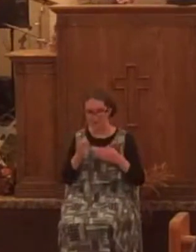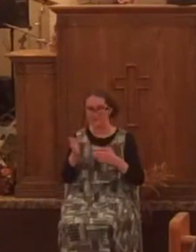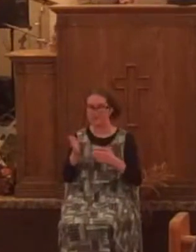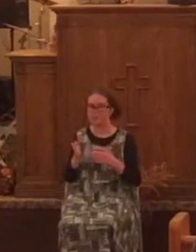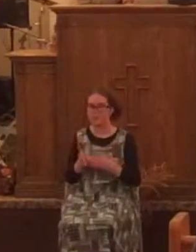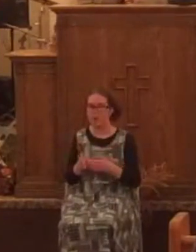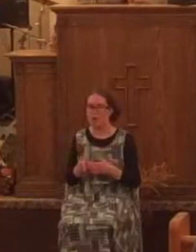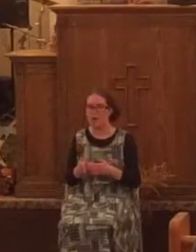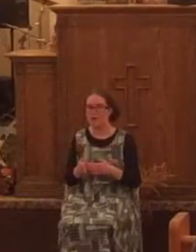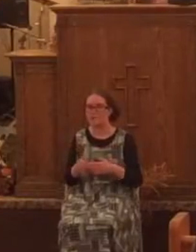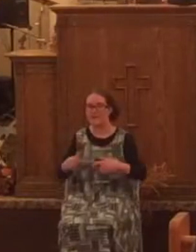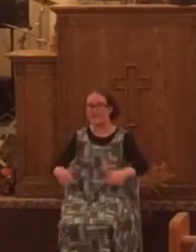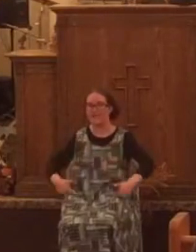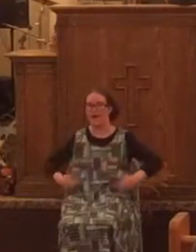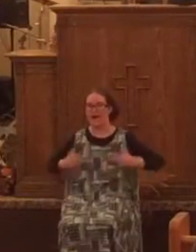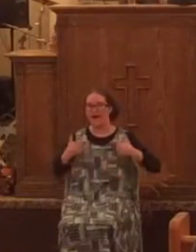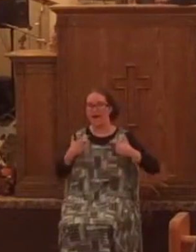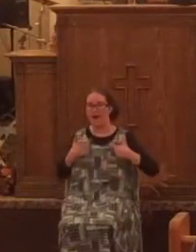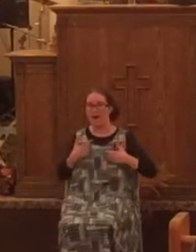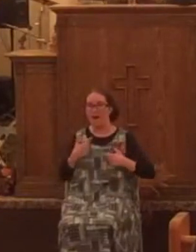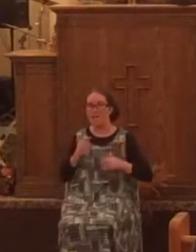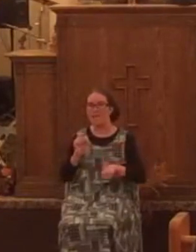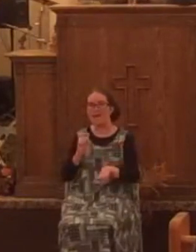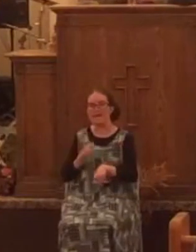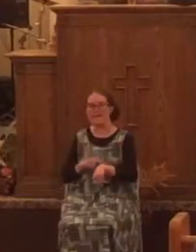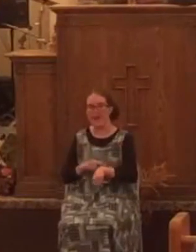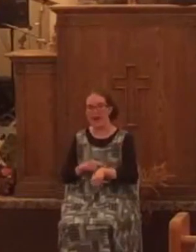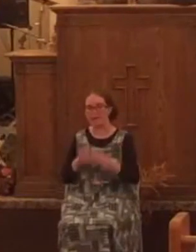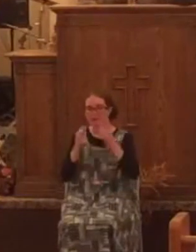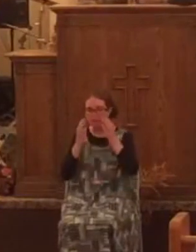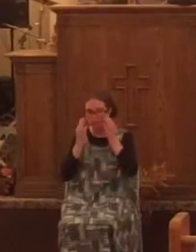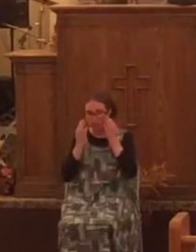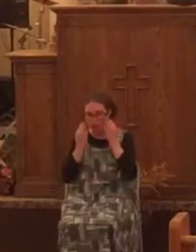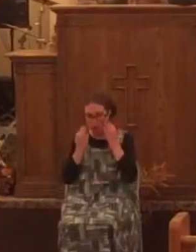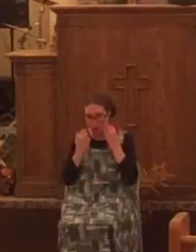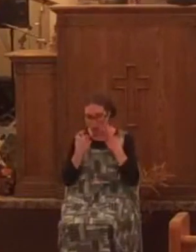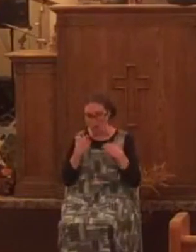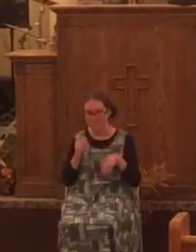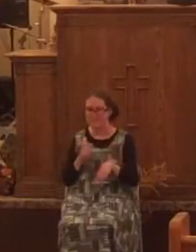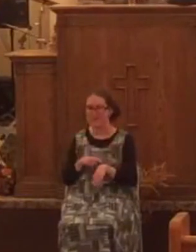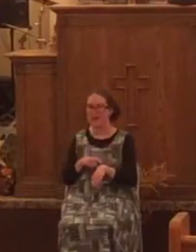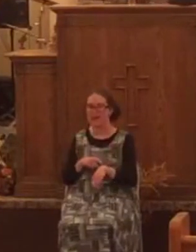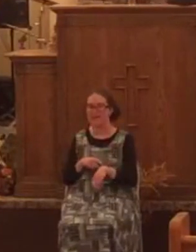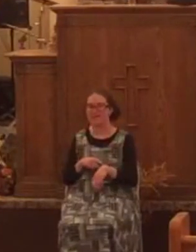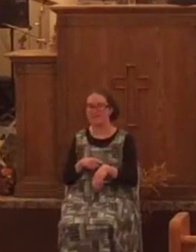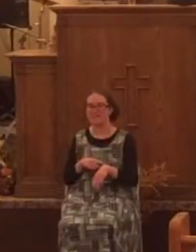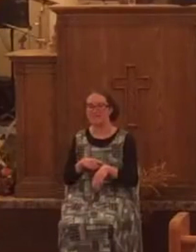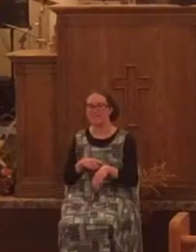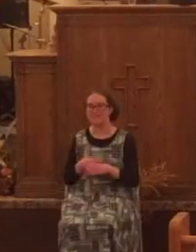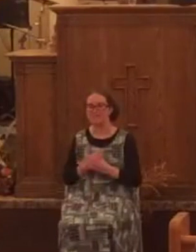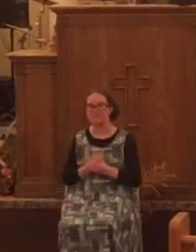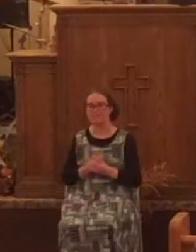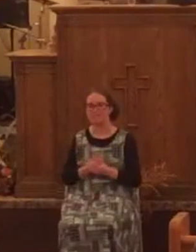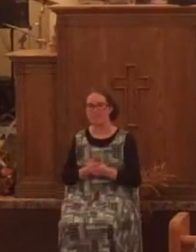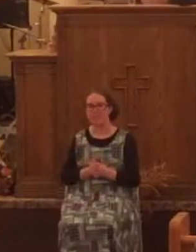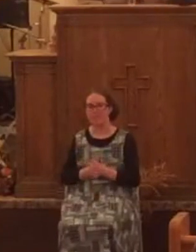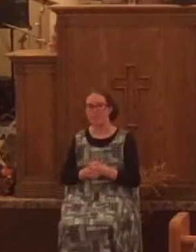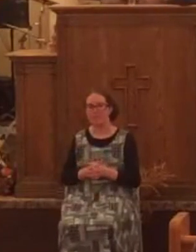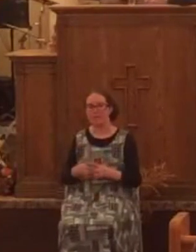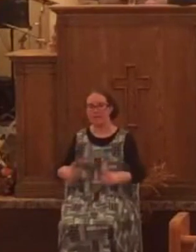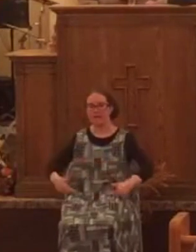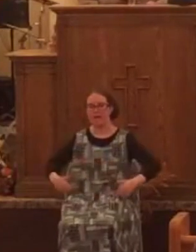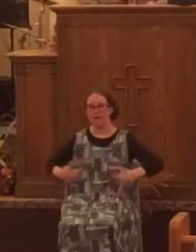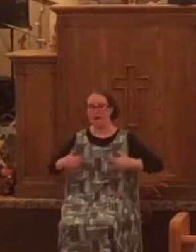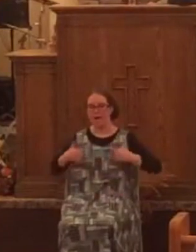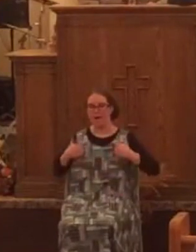life. Yes, sir. Amen. But that season of sorrow, that times, amen, that